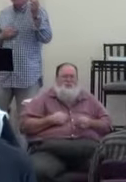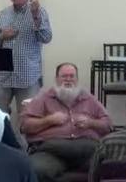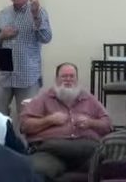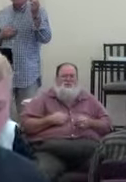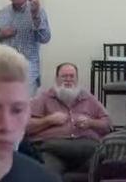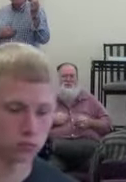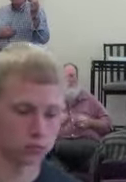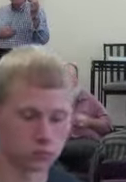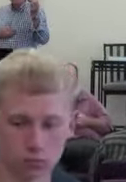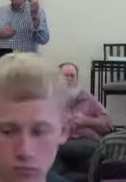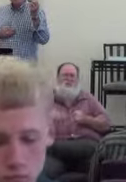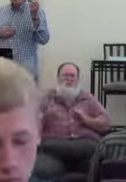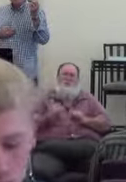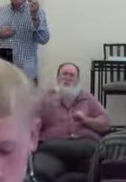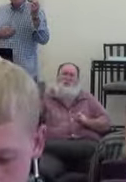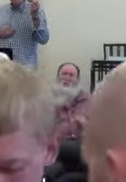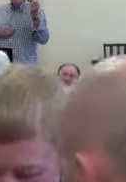will.